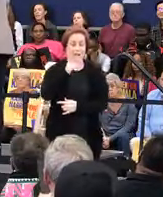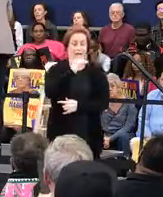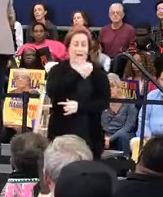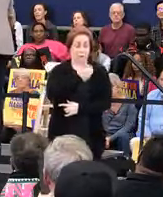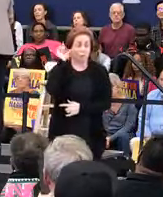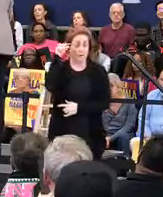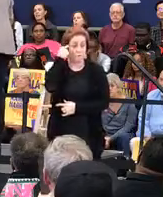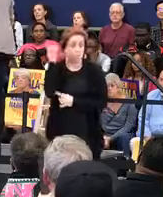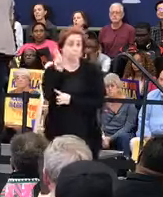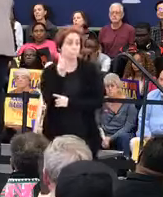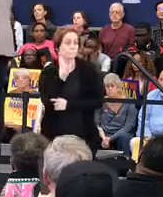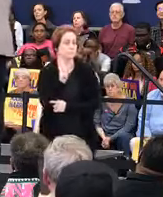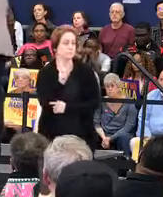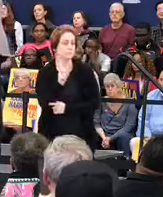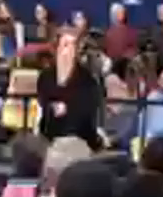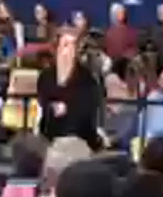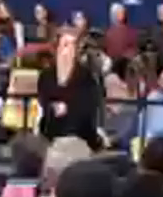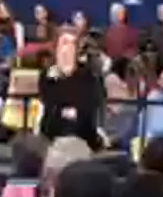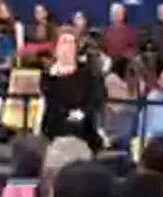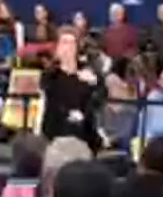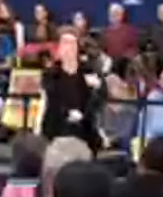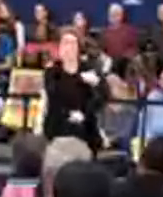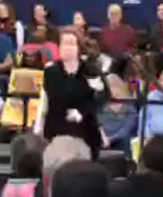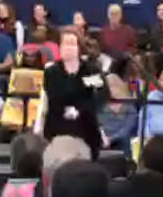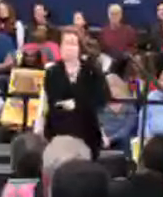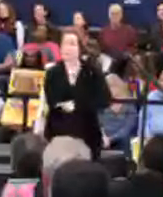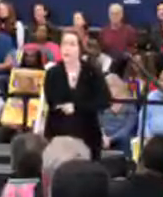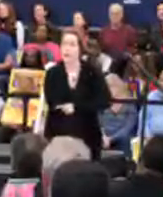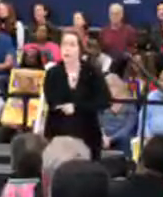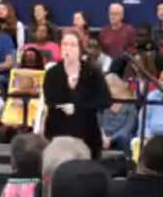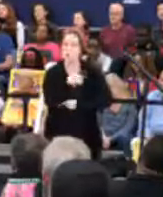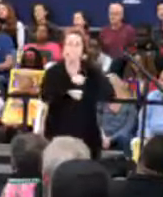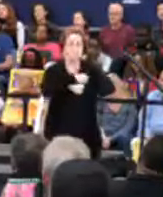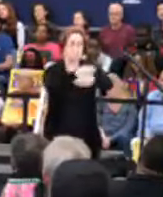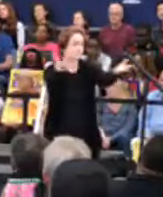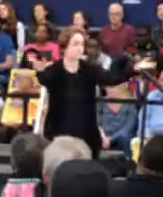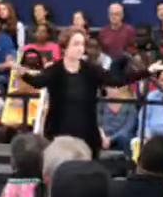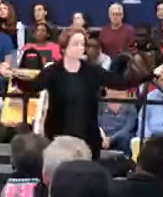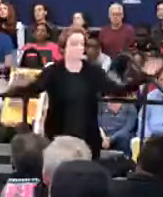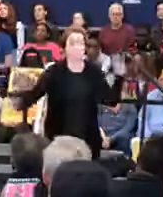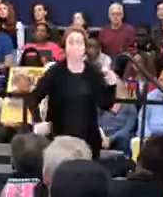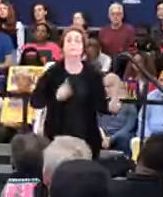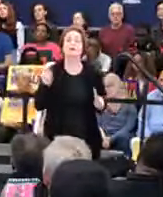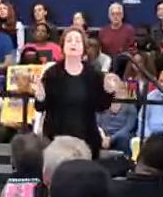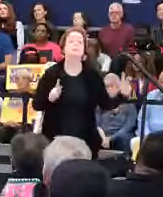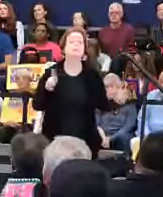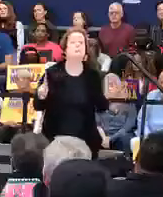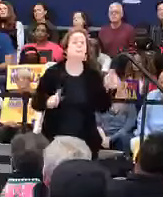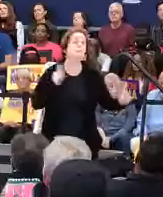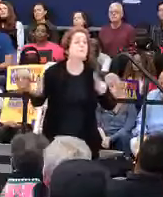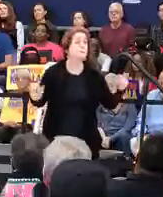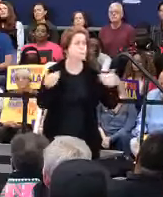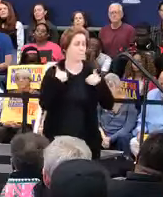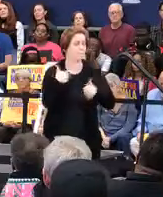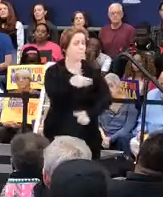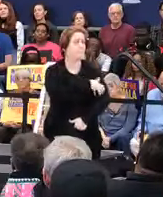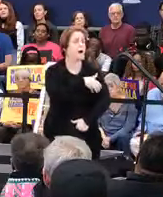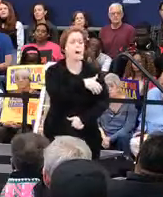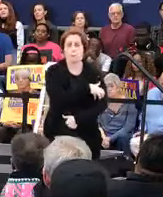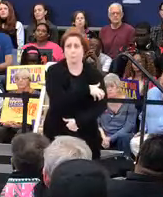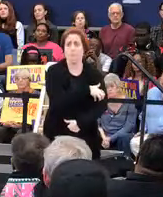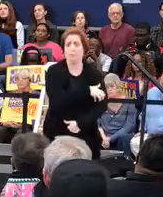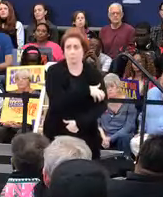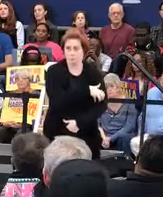is that we place the power in the people. The people have the power.